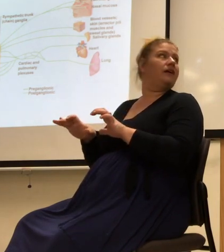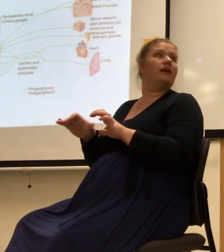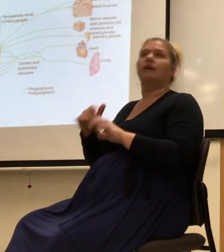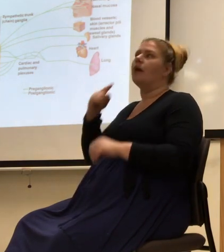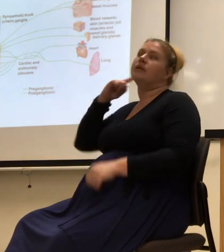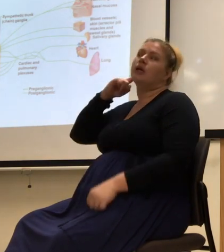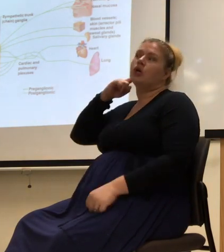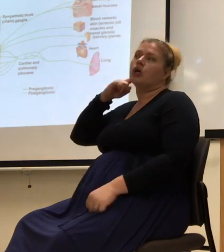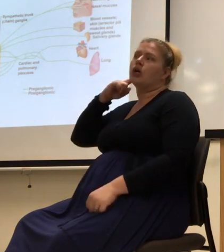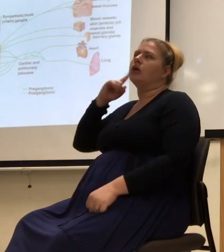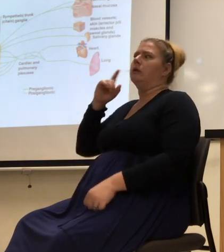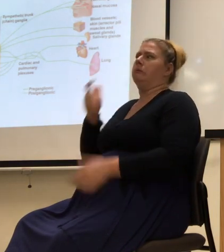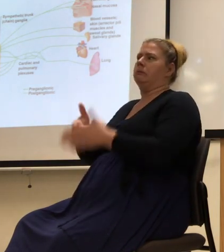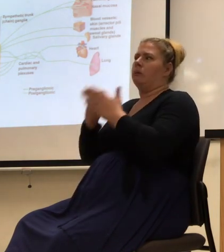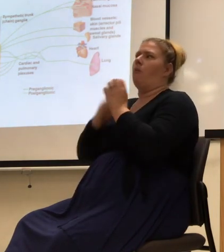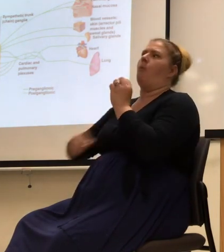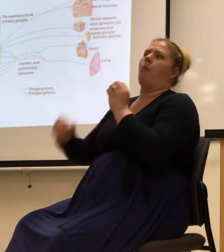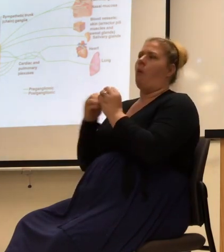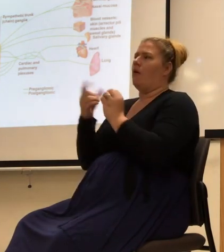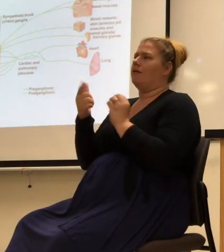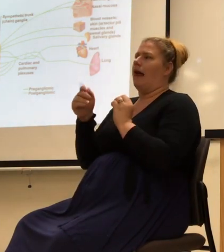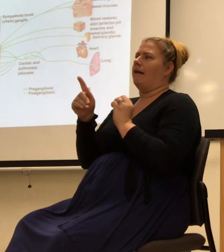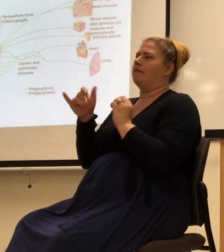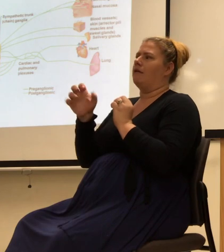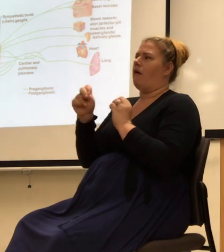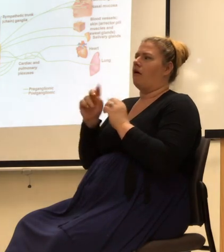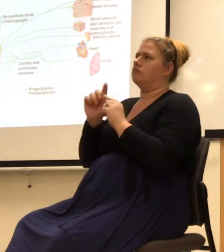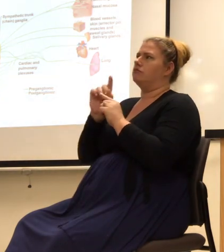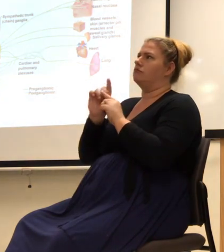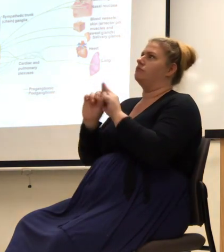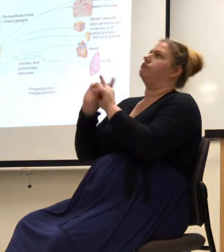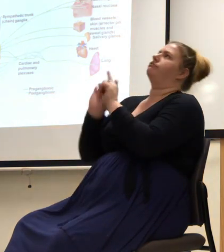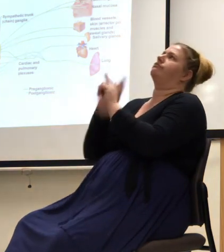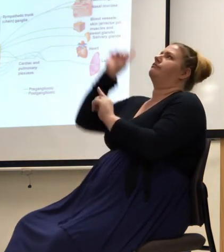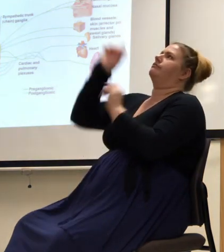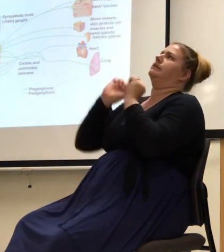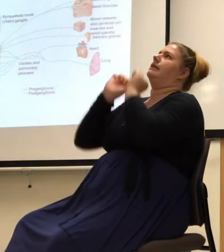higher up ganglion. So let's draw